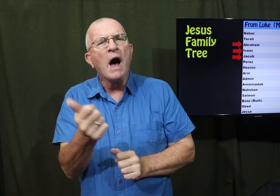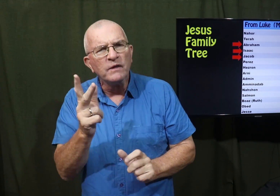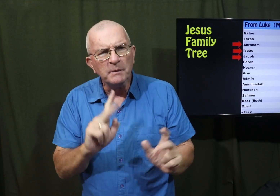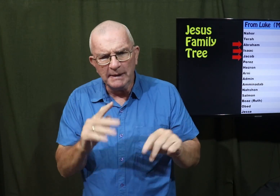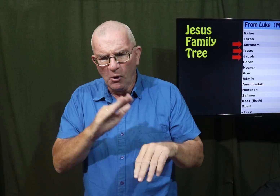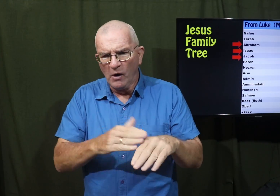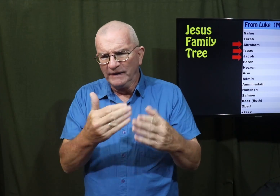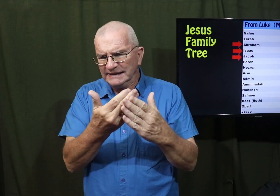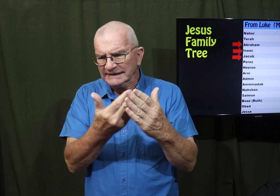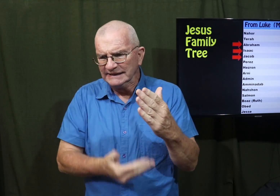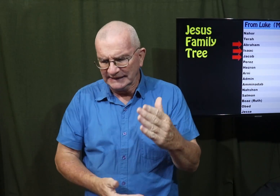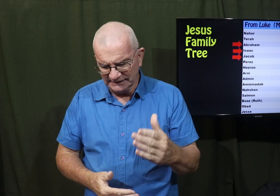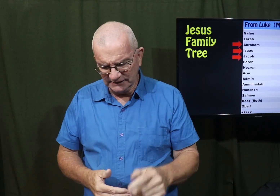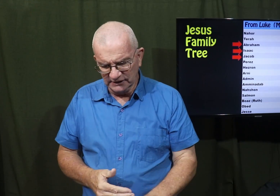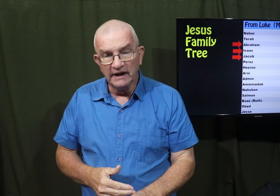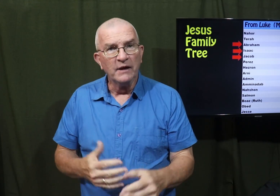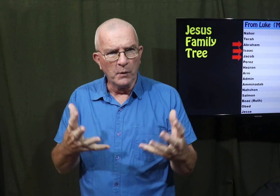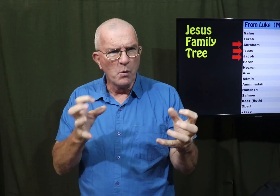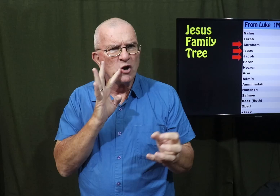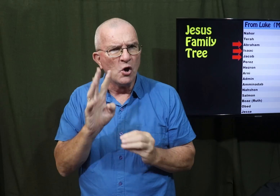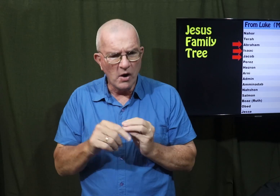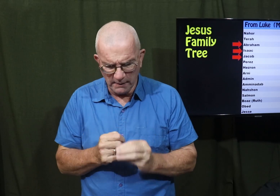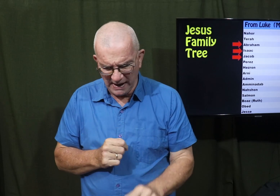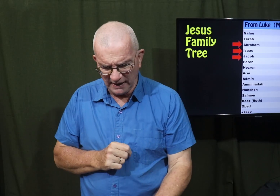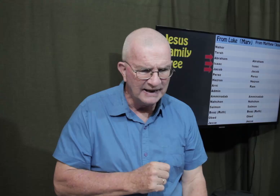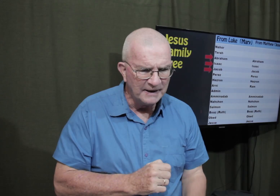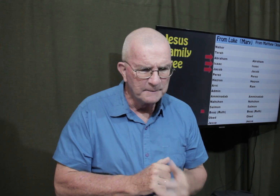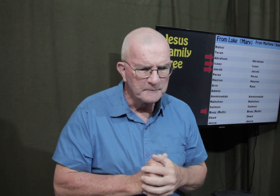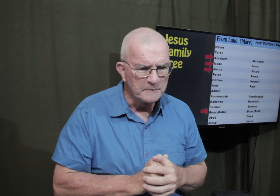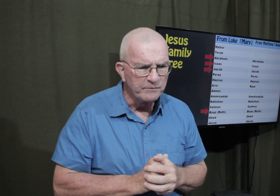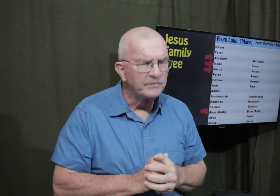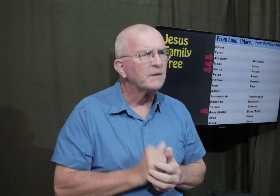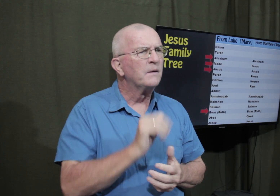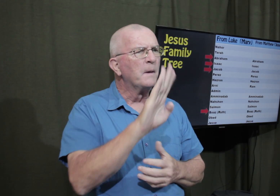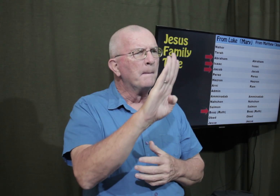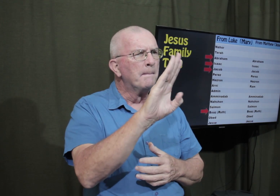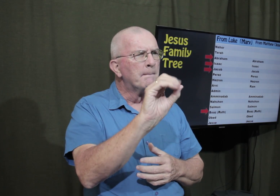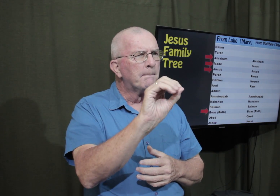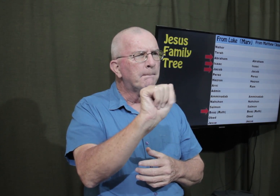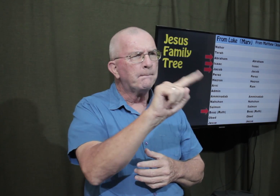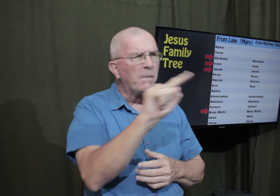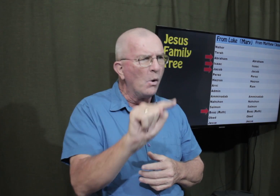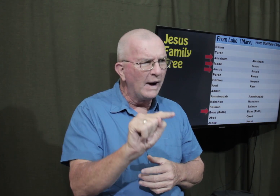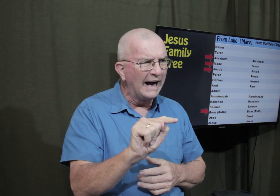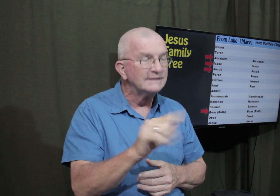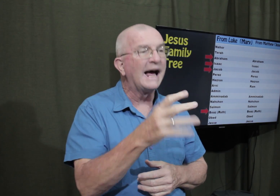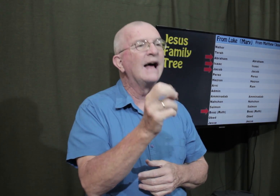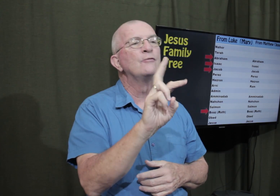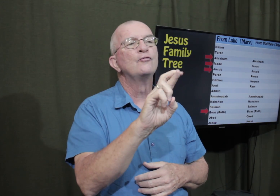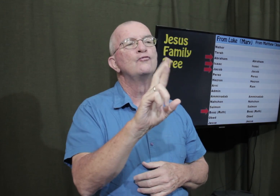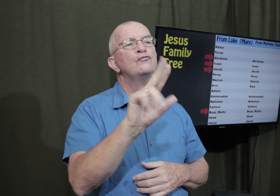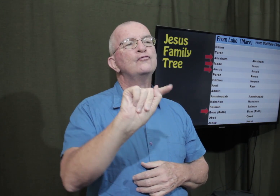Now there's a few other people on this list that we want to talk about. This man Boaz and Ruth.